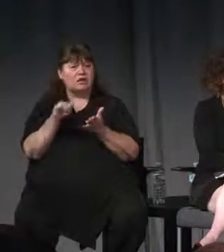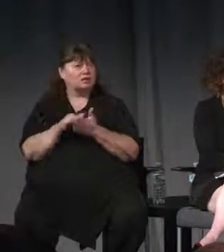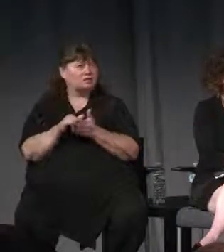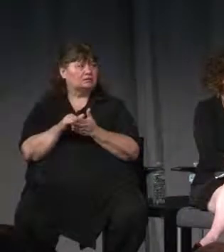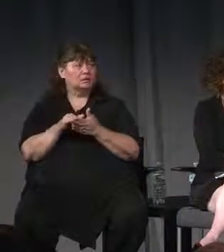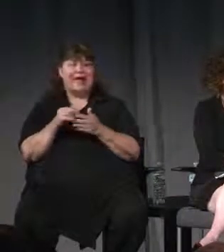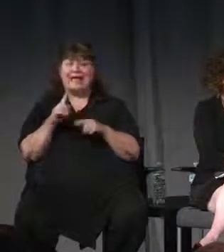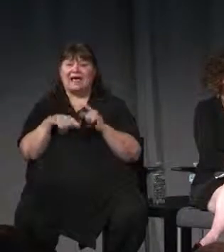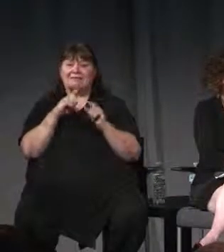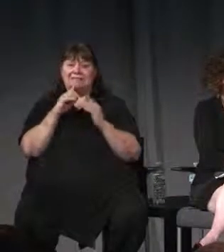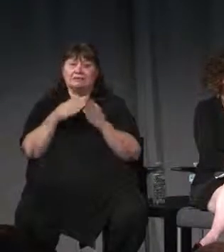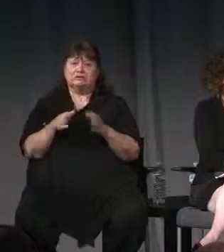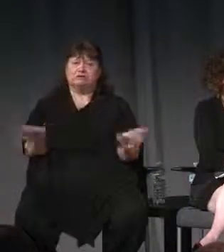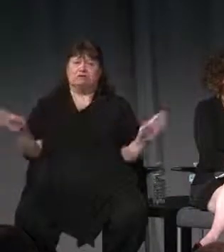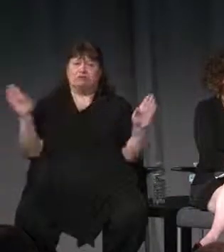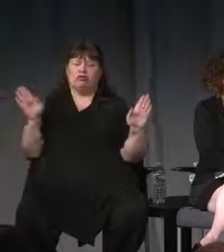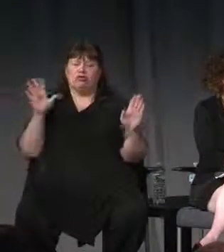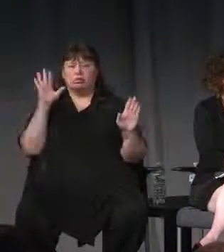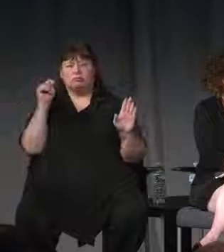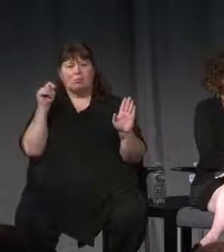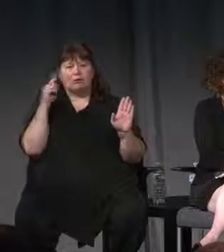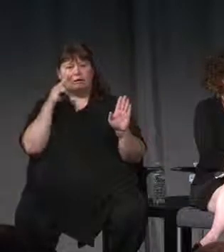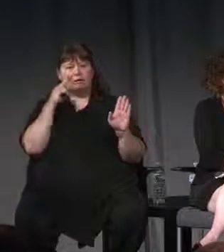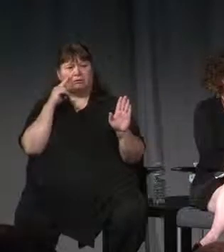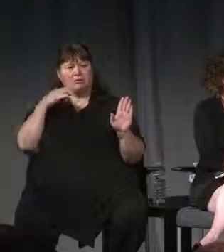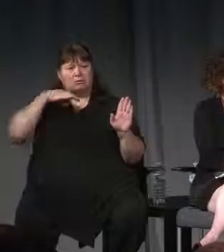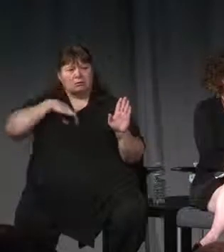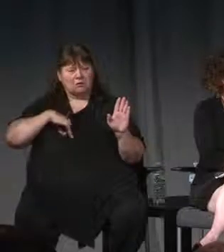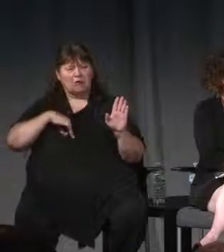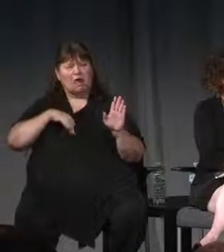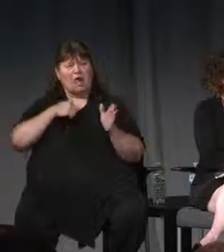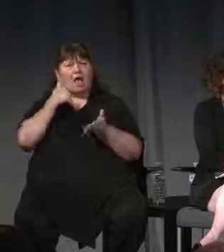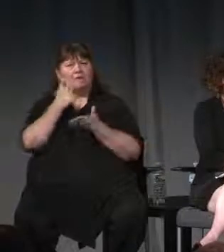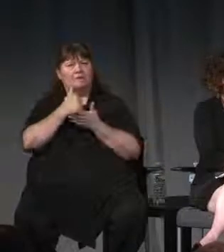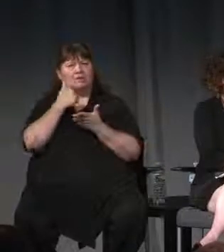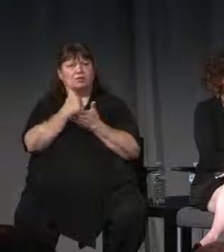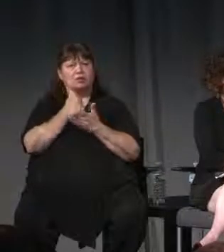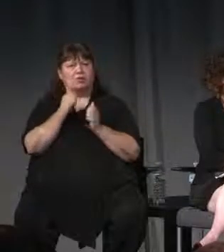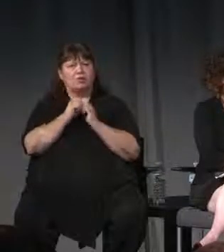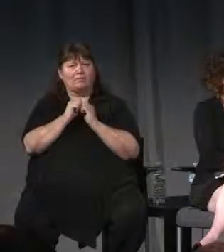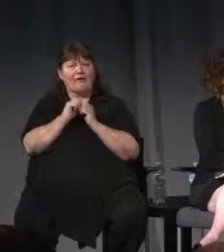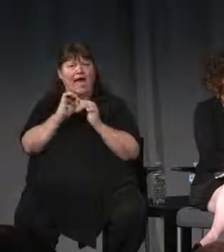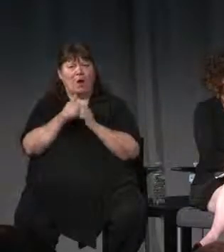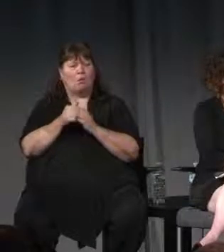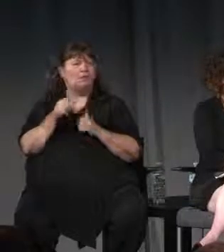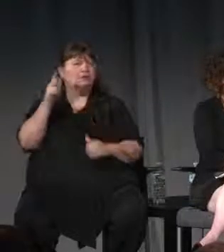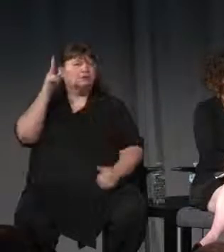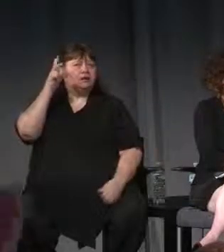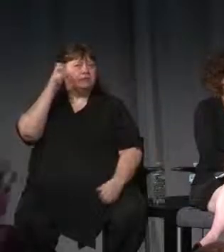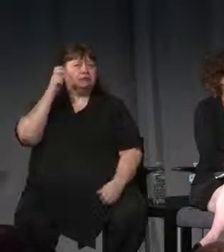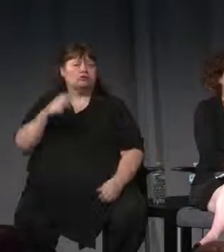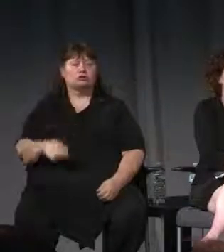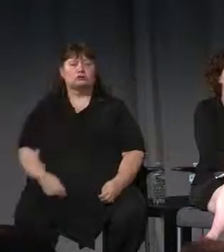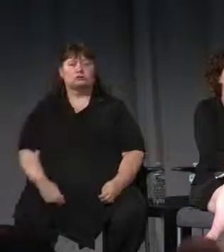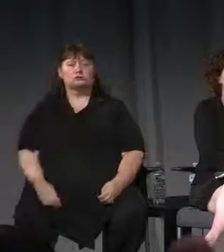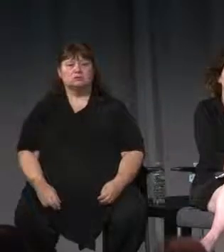general statement other than to say that I think it's very useful and informative with respect to how we hear.